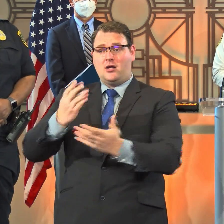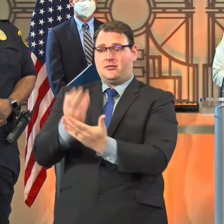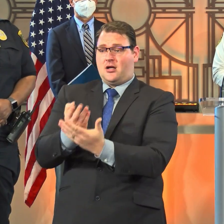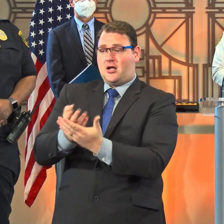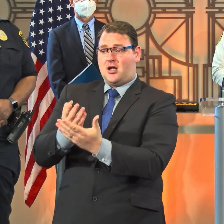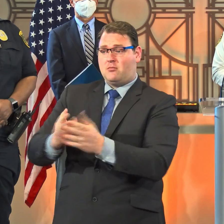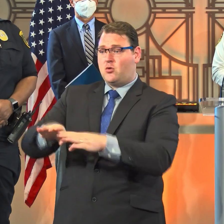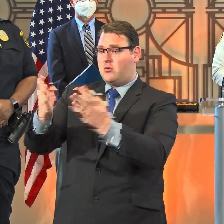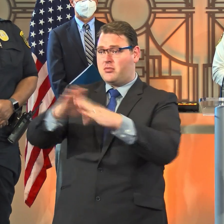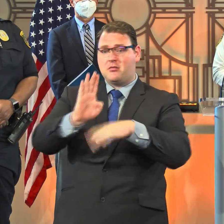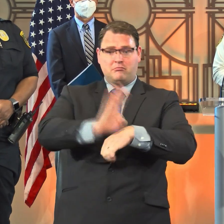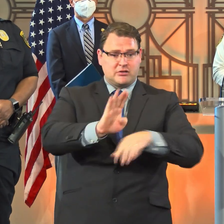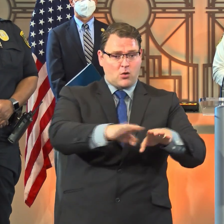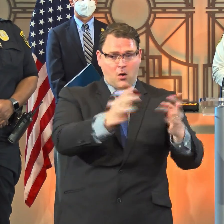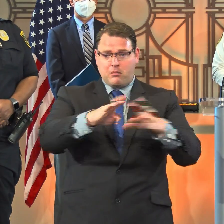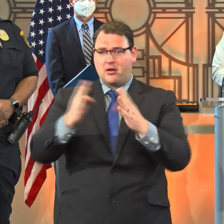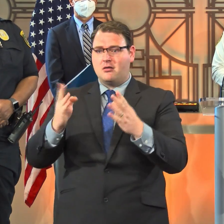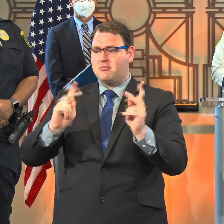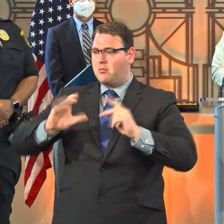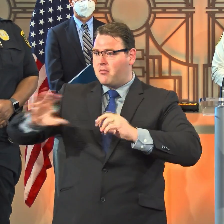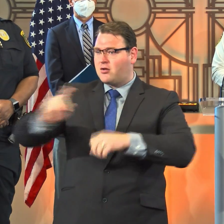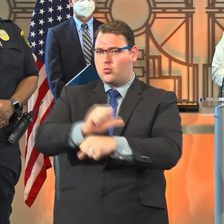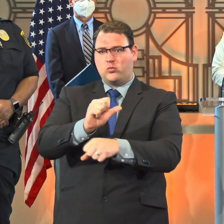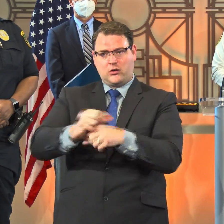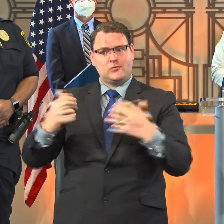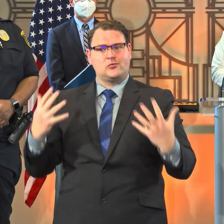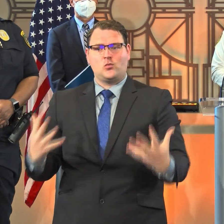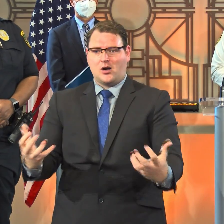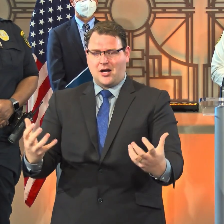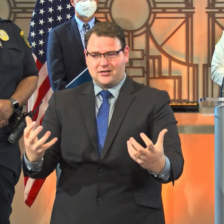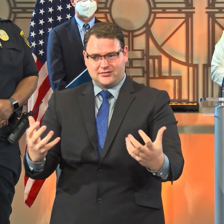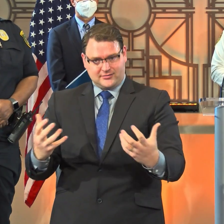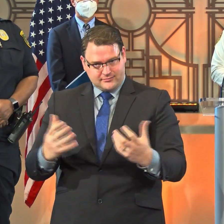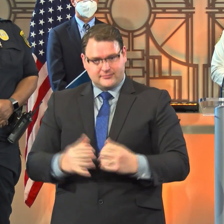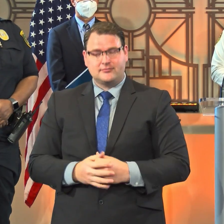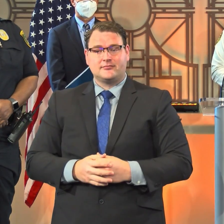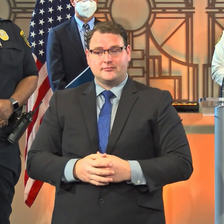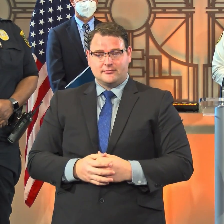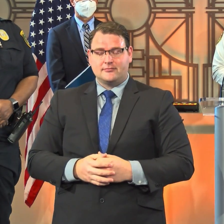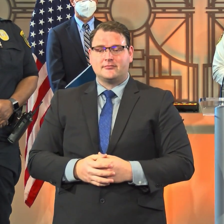on their jobs. We want businesses open. So let there be no question about that.